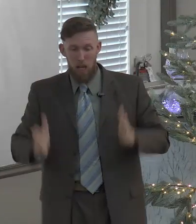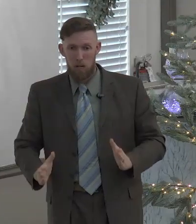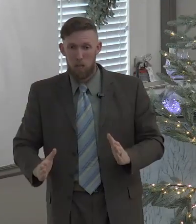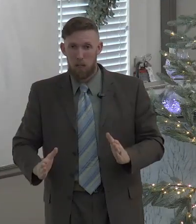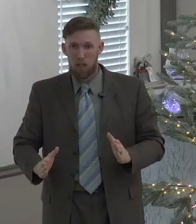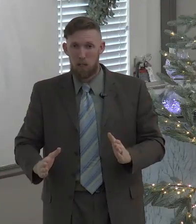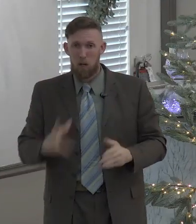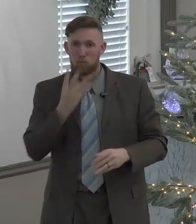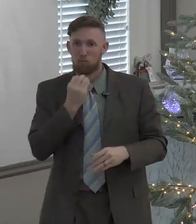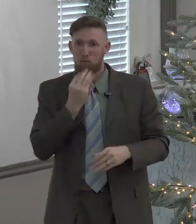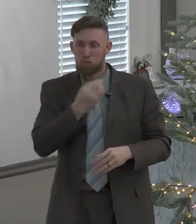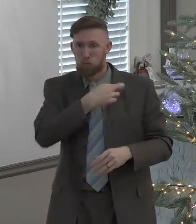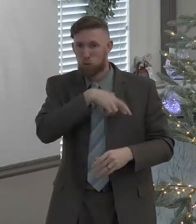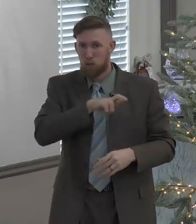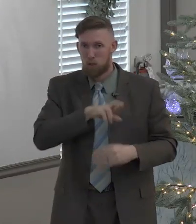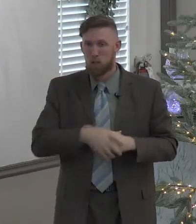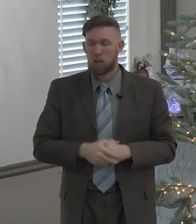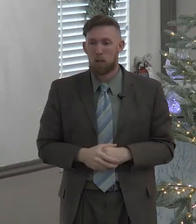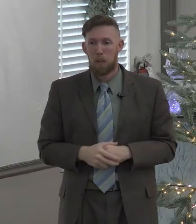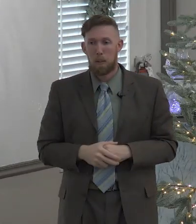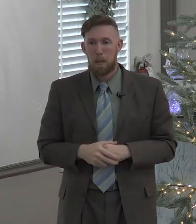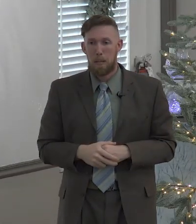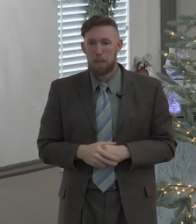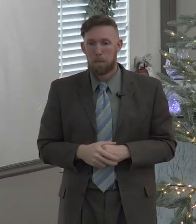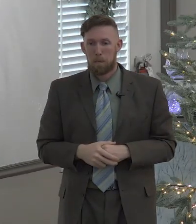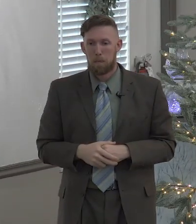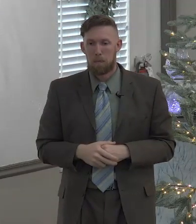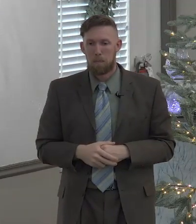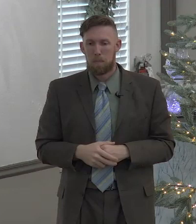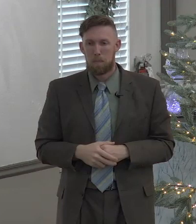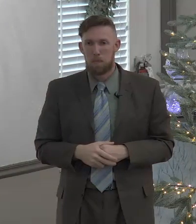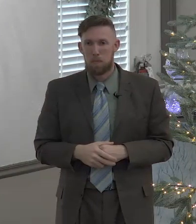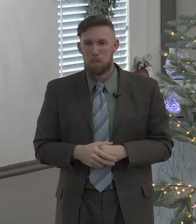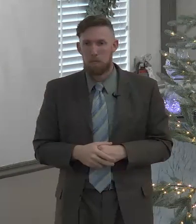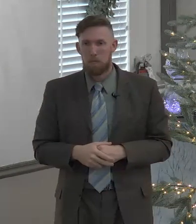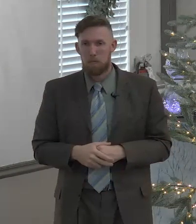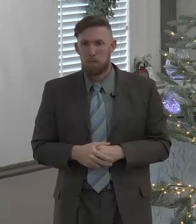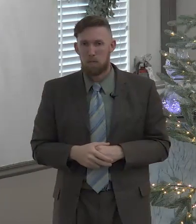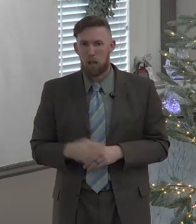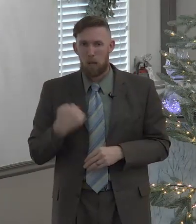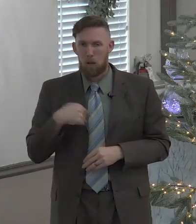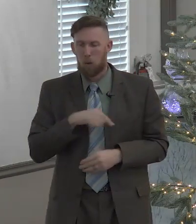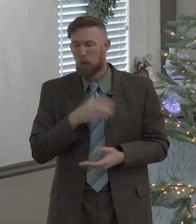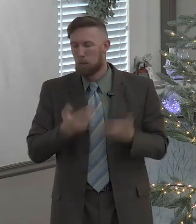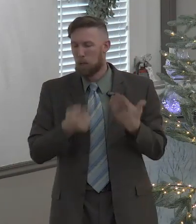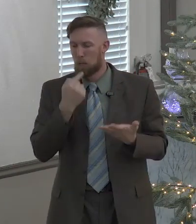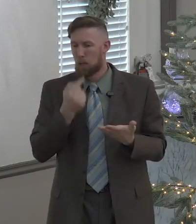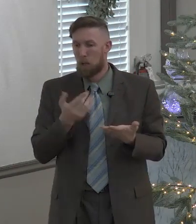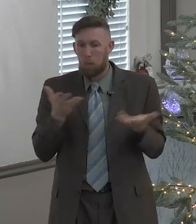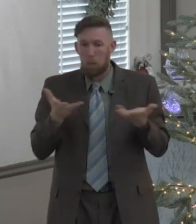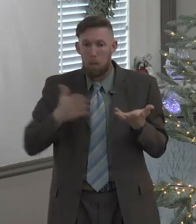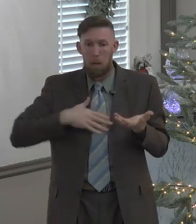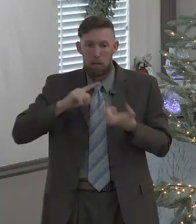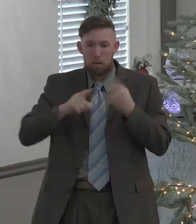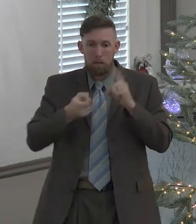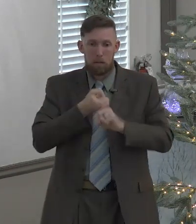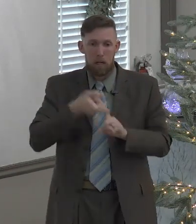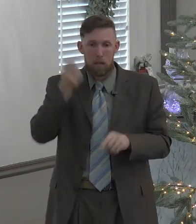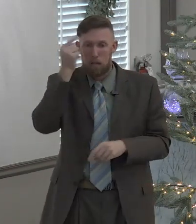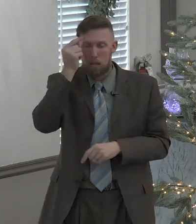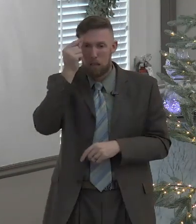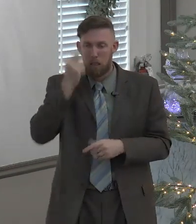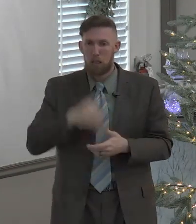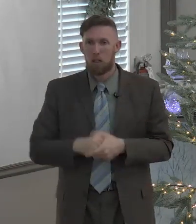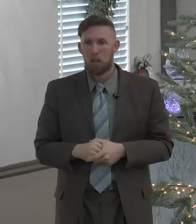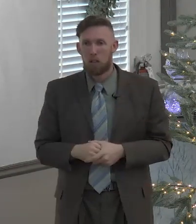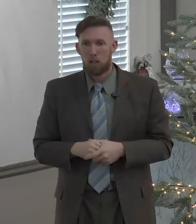the very enemy of the Jews' religion. What are all my friends going to think?